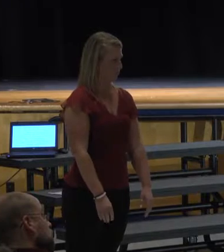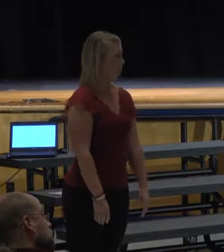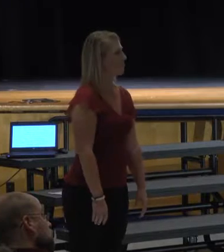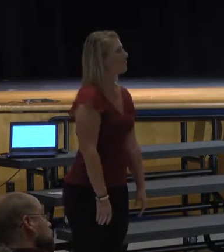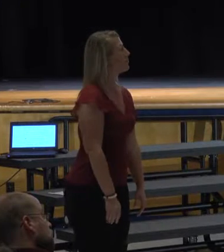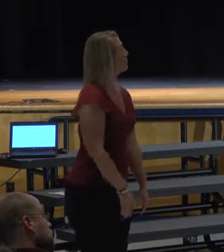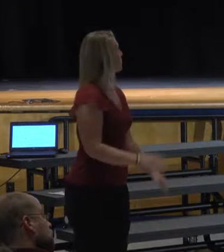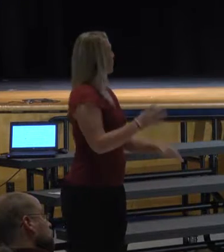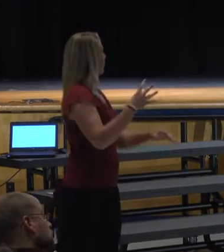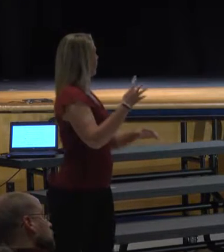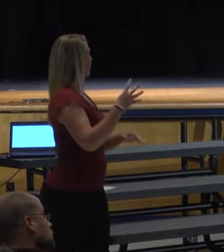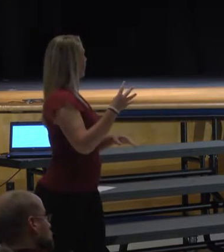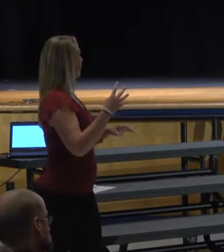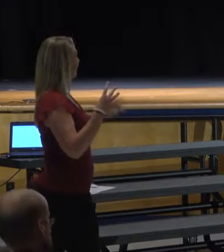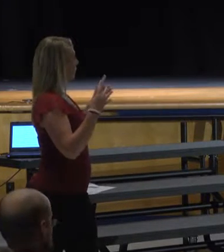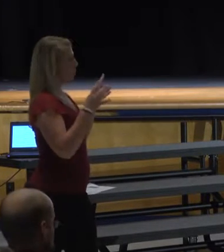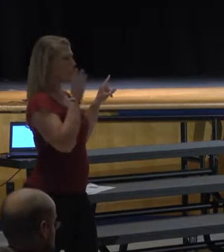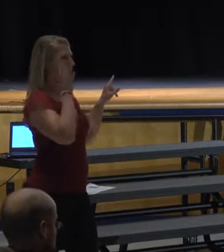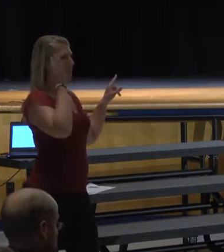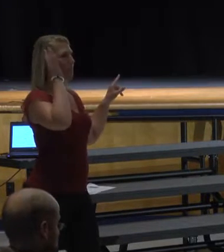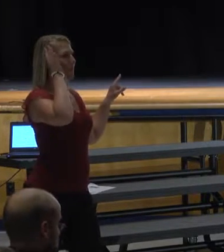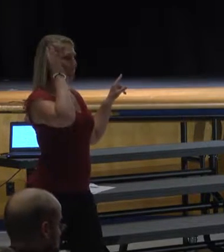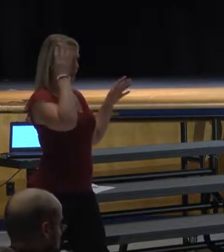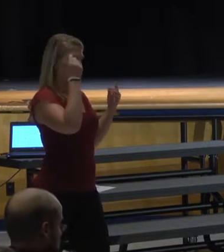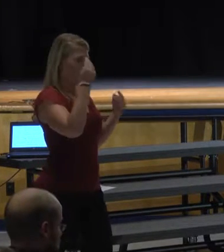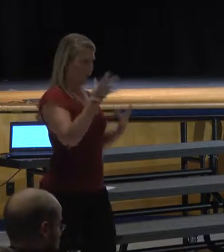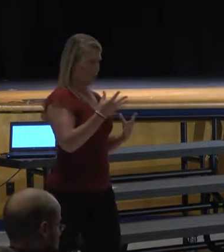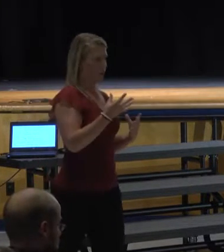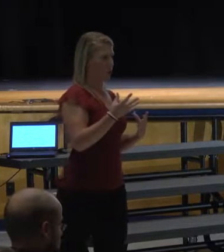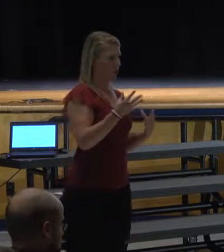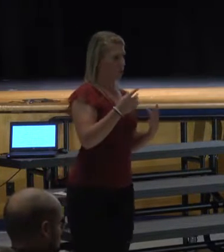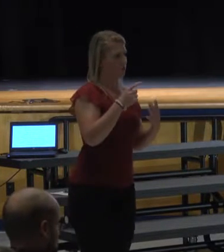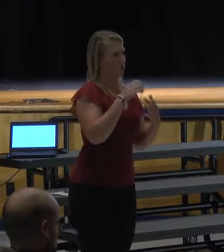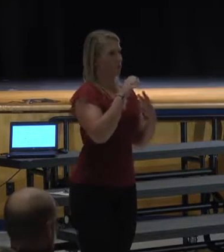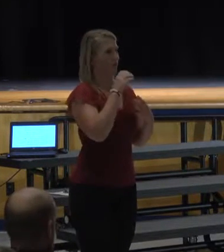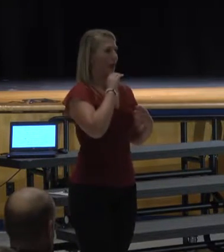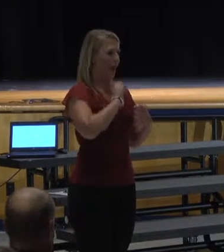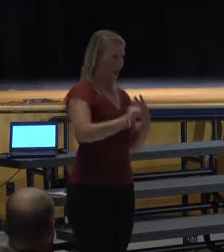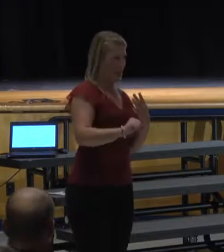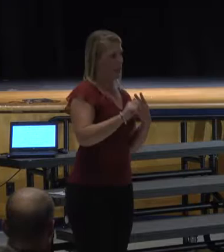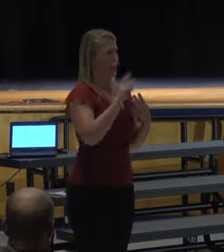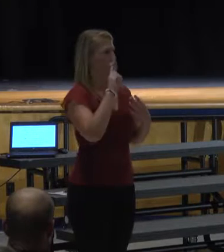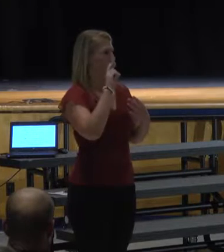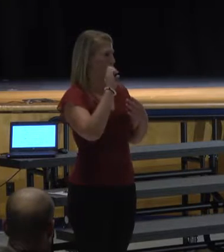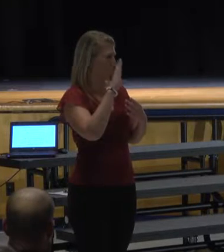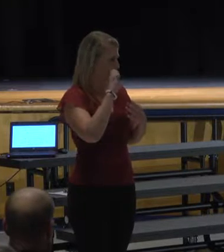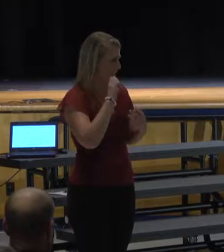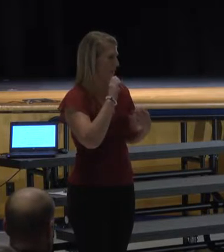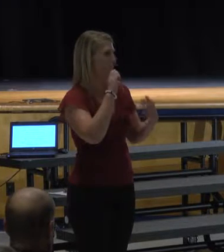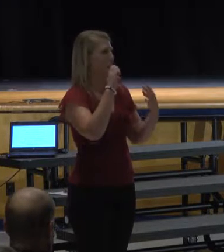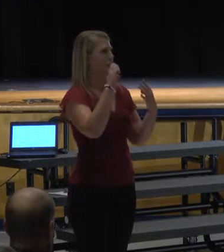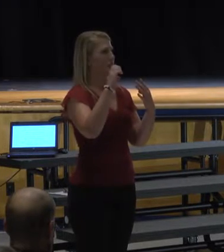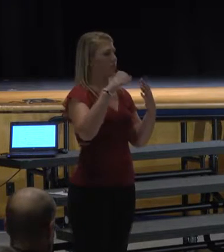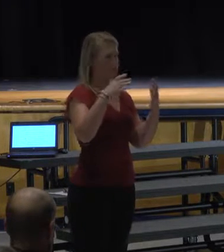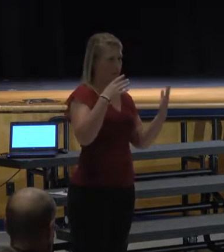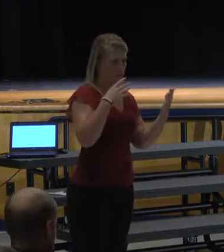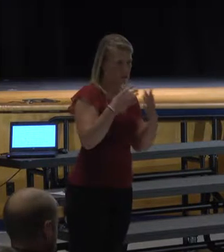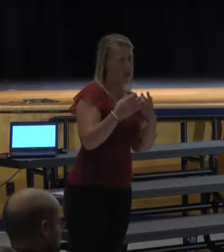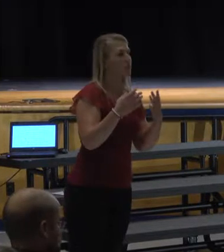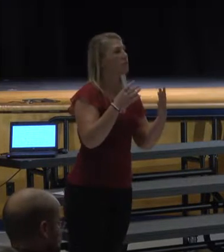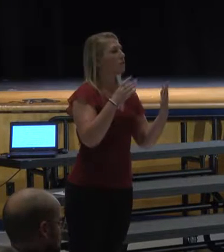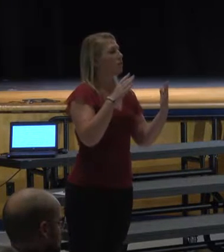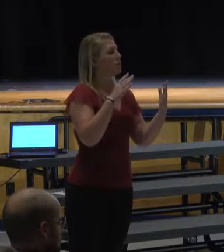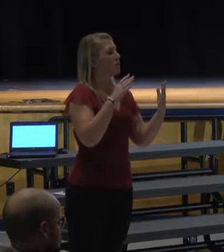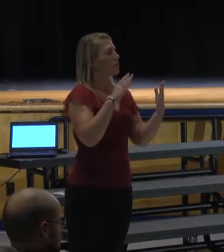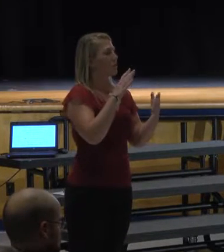Step 4 is where the parent demographic information comes in. All right? And they need to make sure that Social Security number and date of birth are